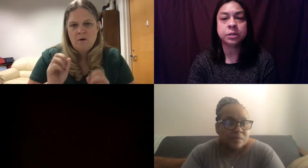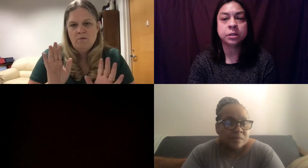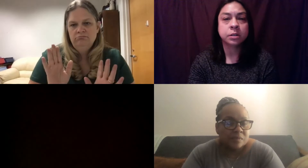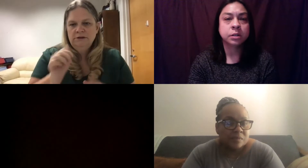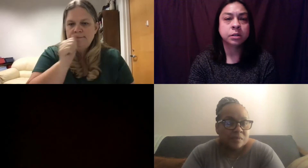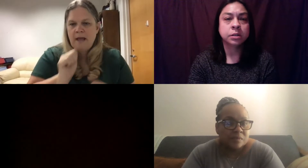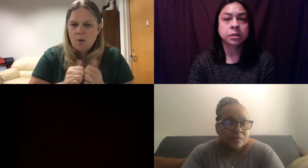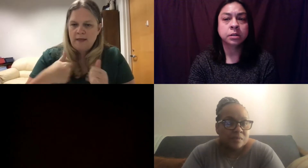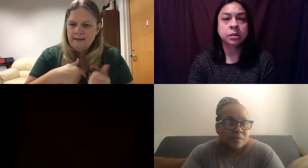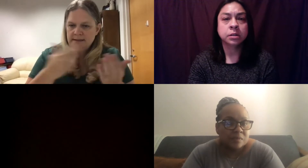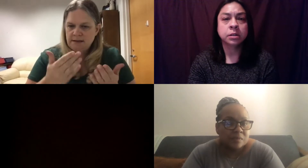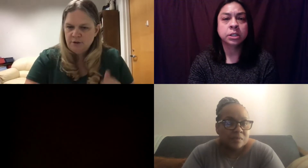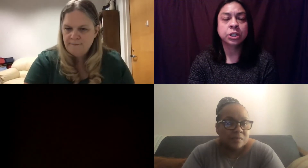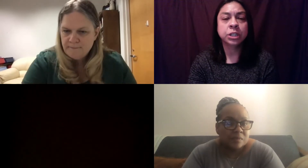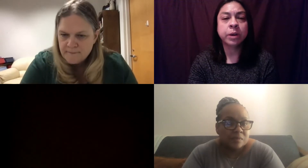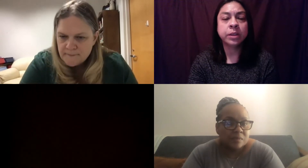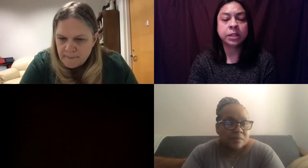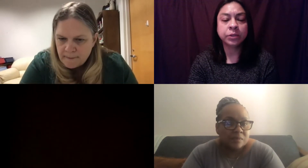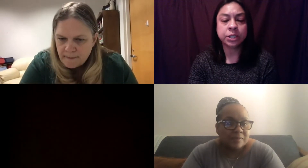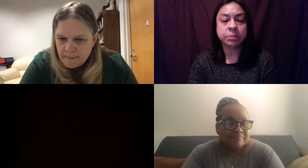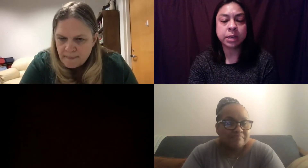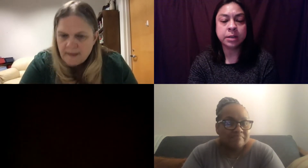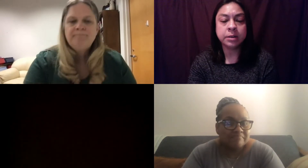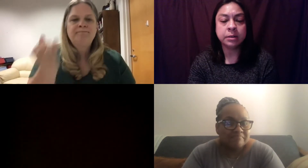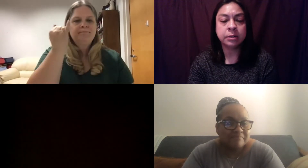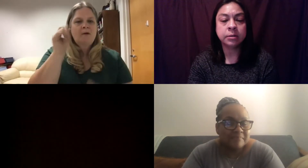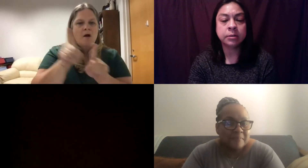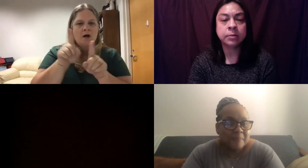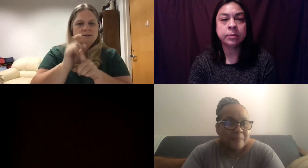speakers. So just bear with us for just a minute.